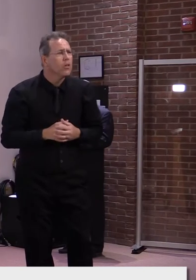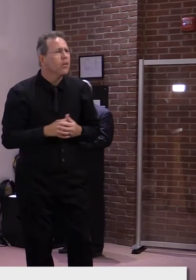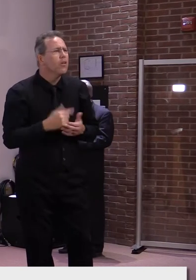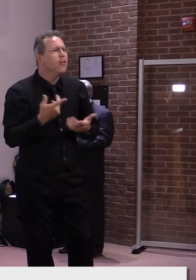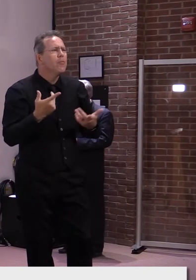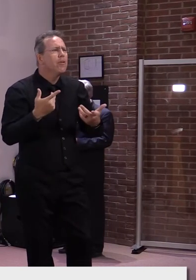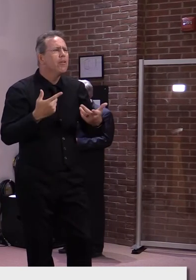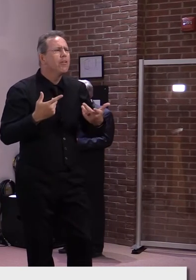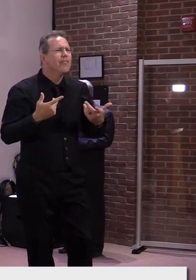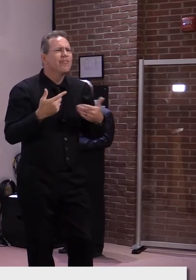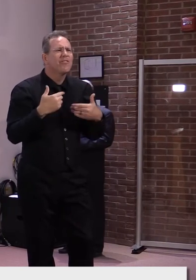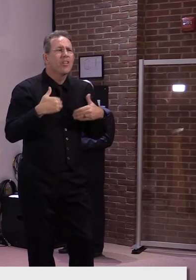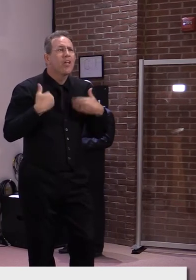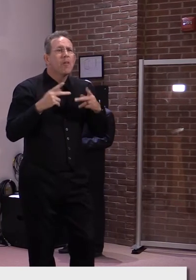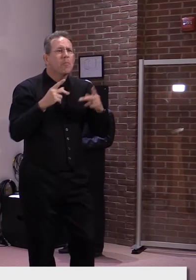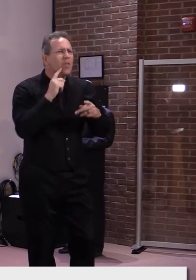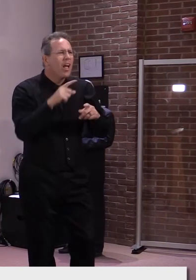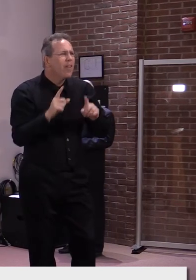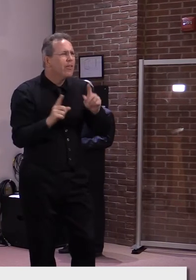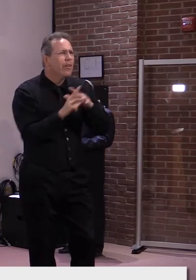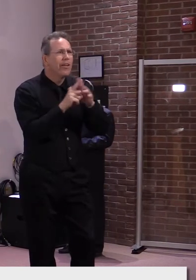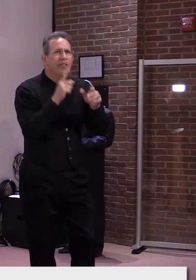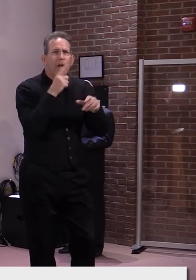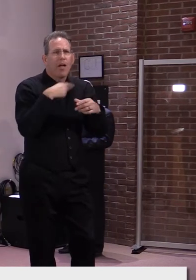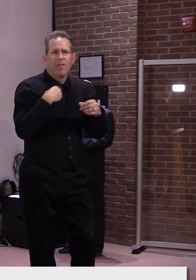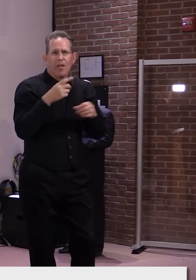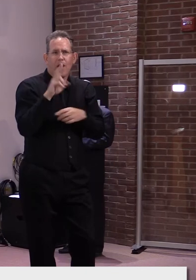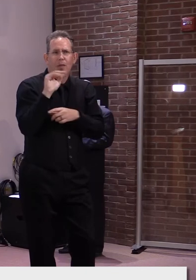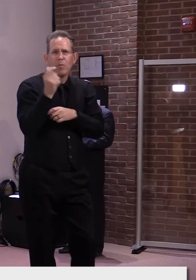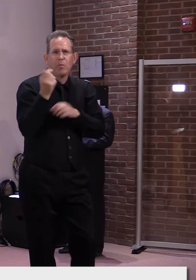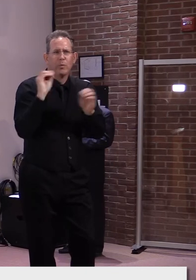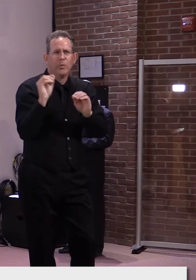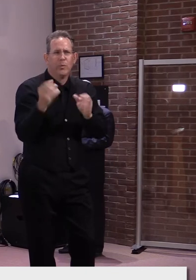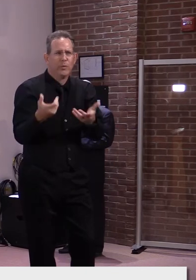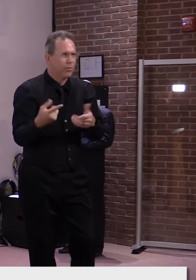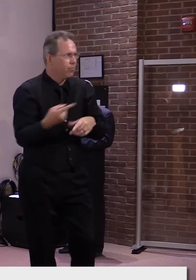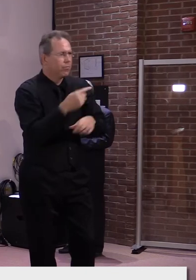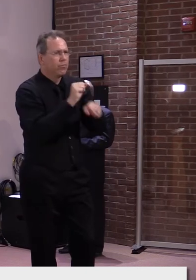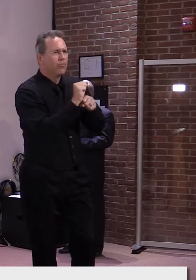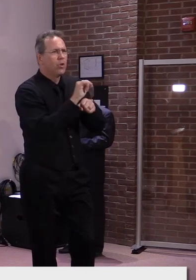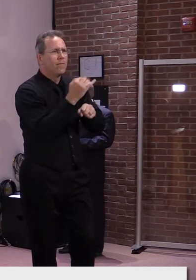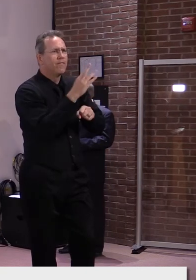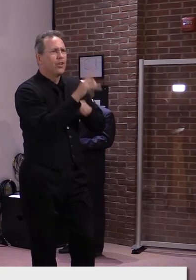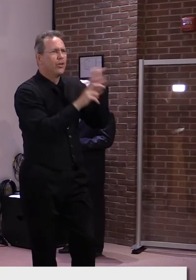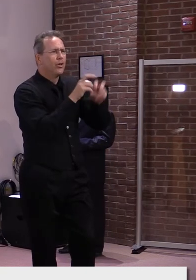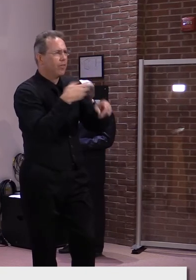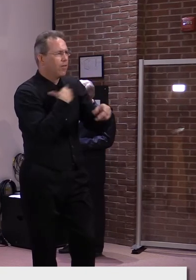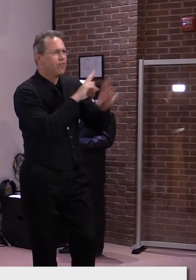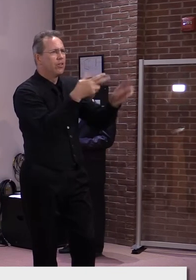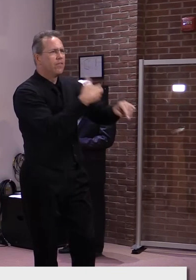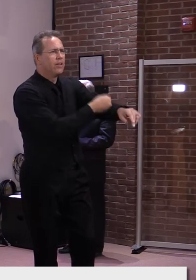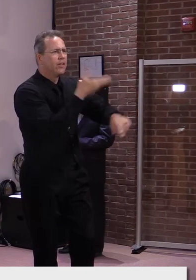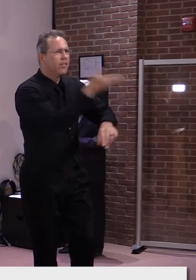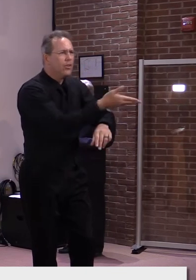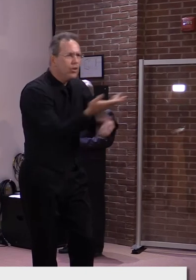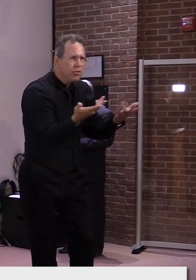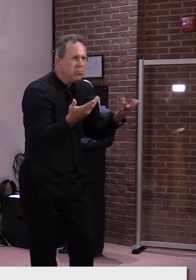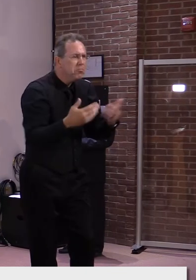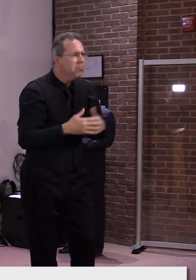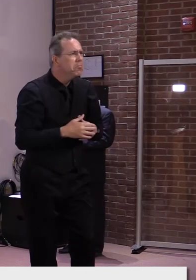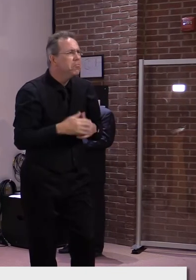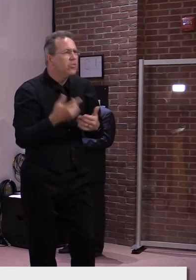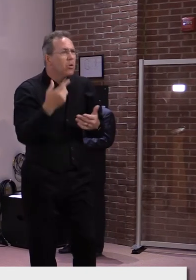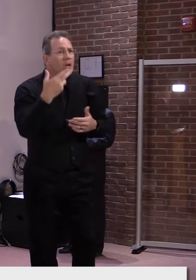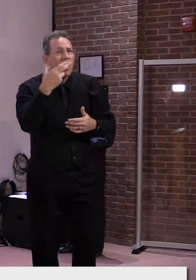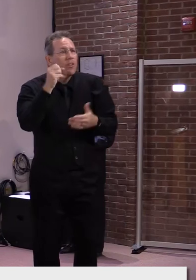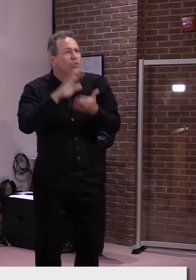now. There aren't a lot of high schoolers taking jobs which are available to them, hospitality, retail, et cetera. Is there any